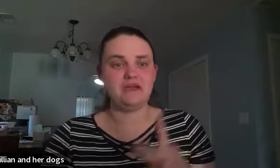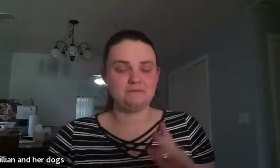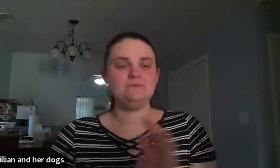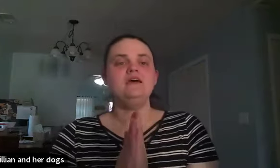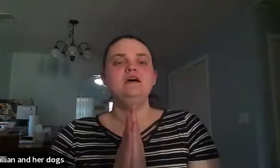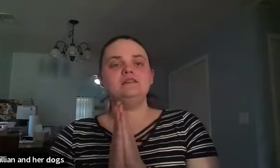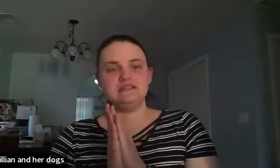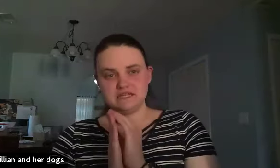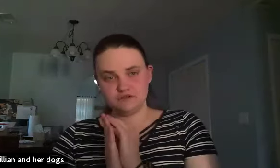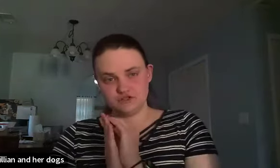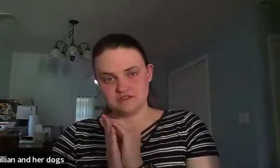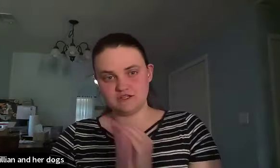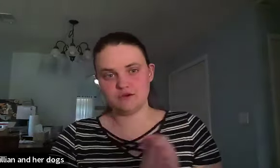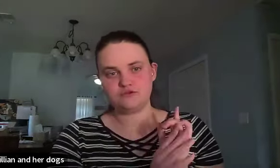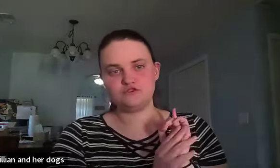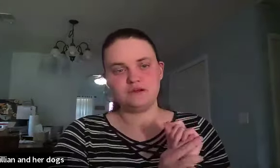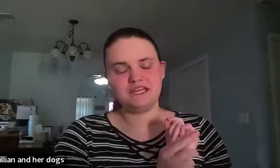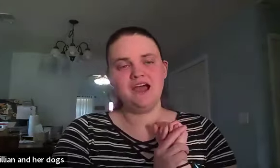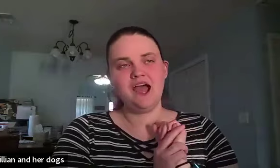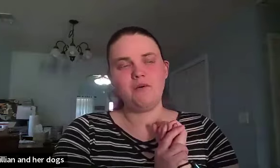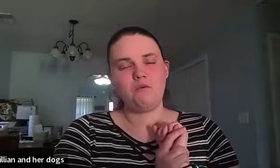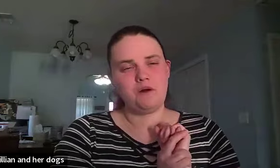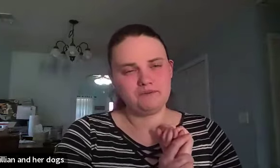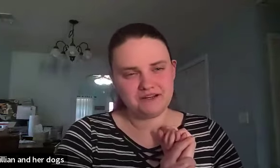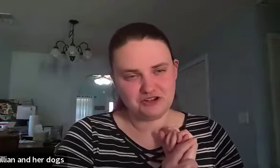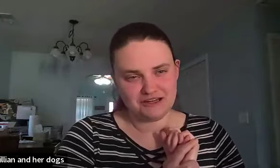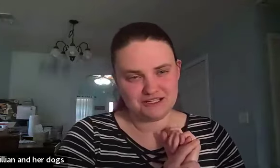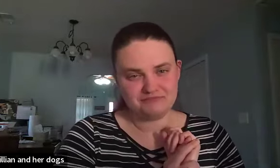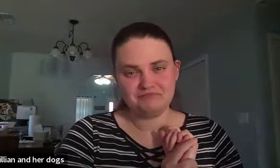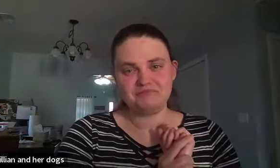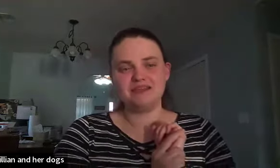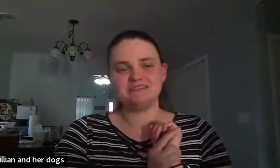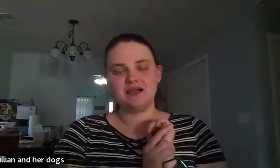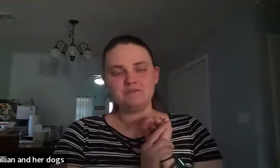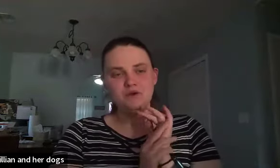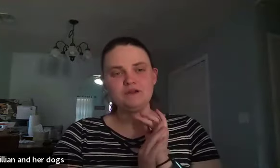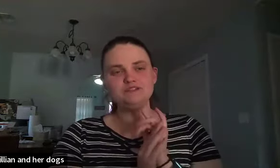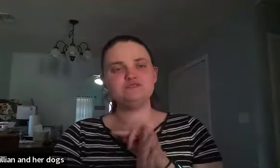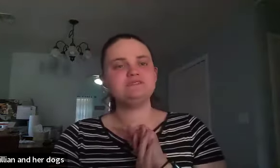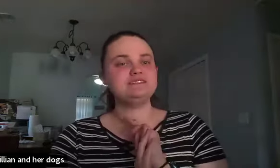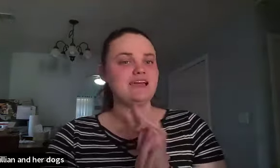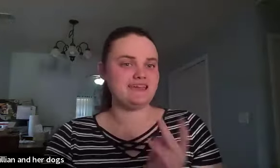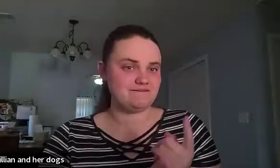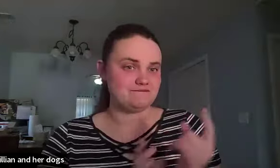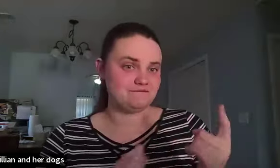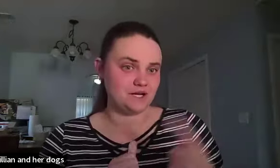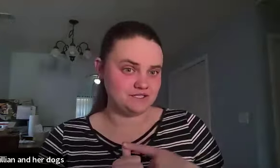Okay, let's now do 0 through 20. What I'm going to try to do is I'm going to say it